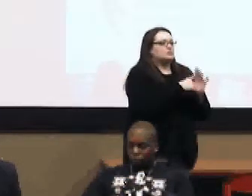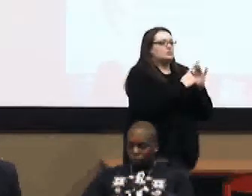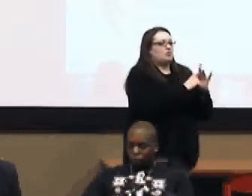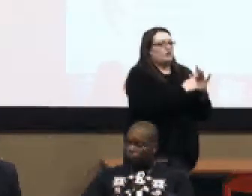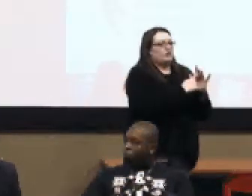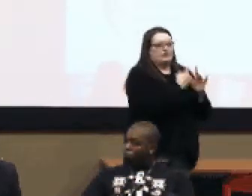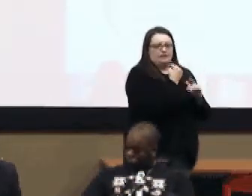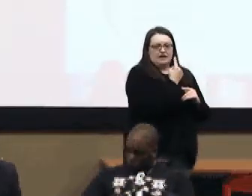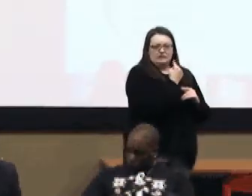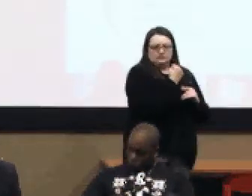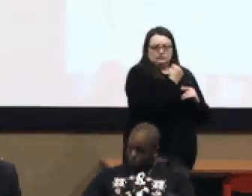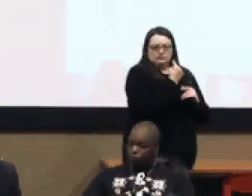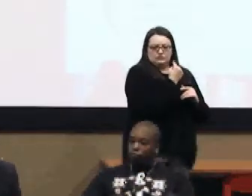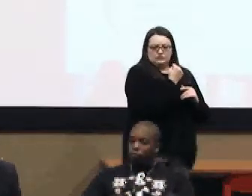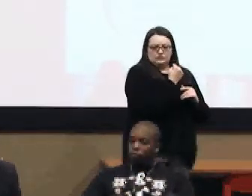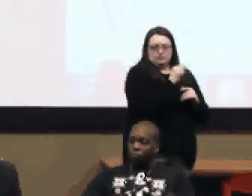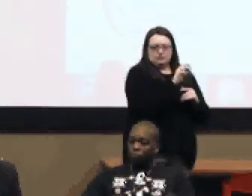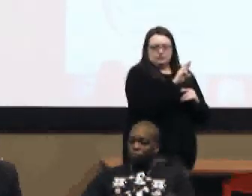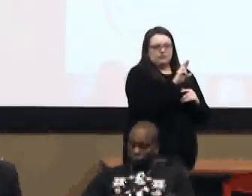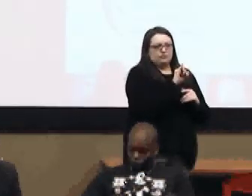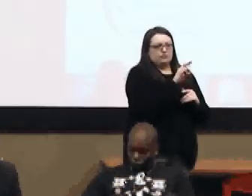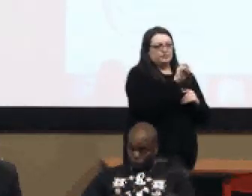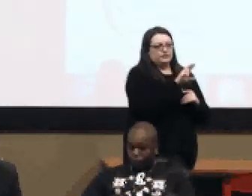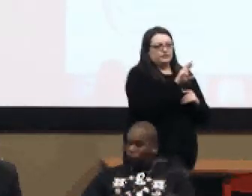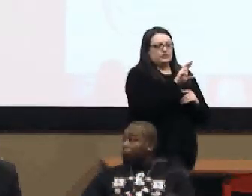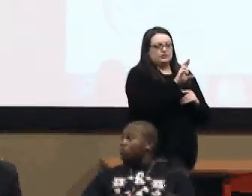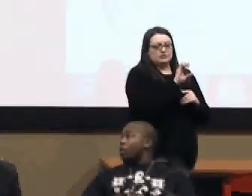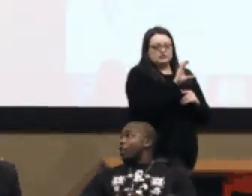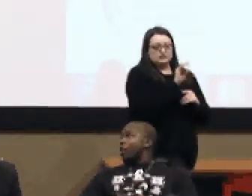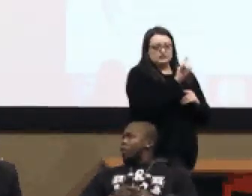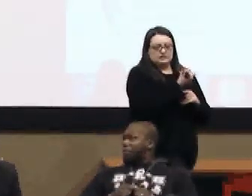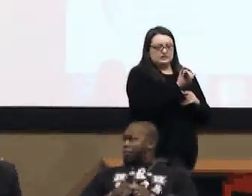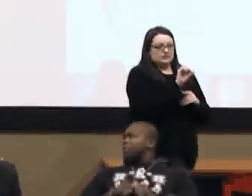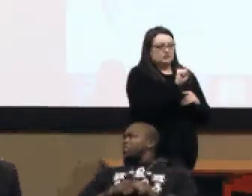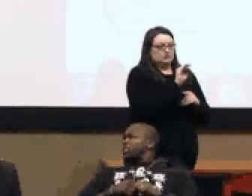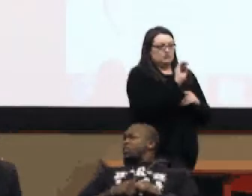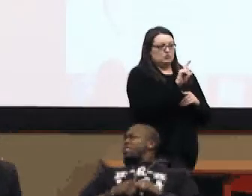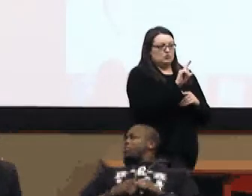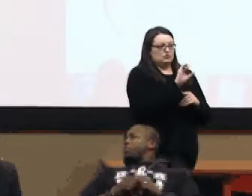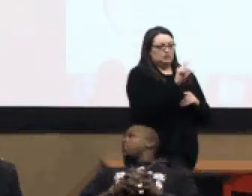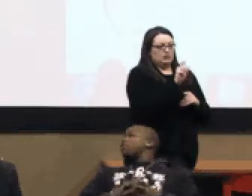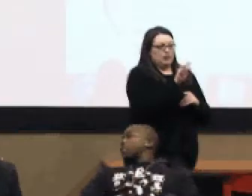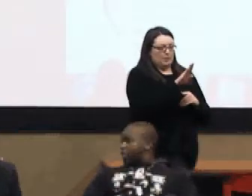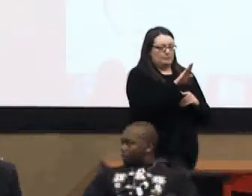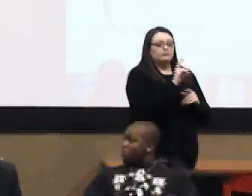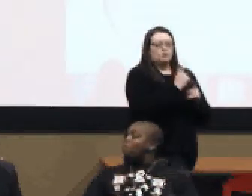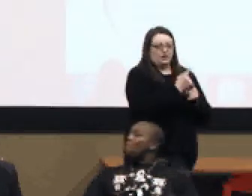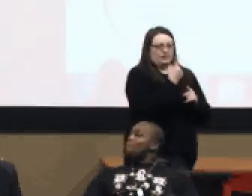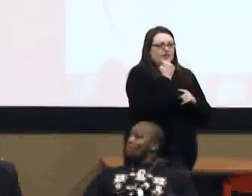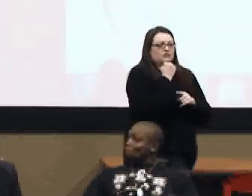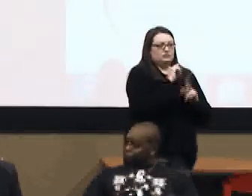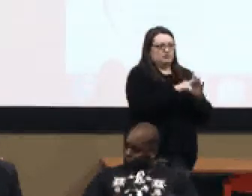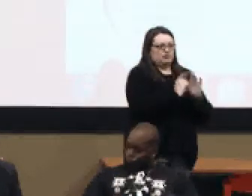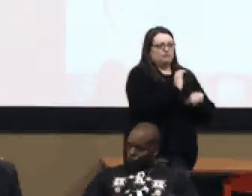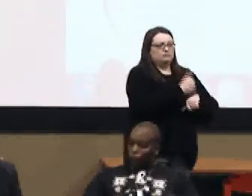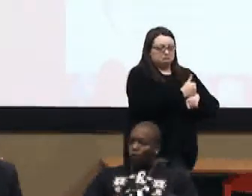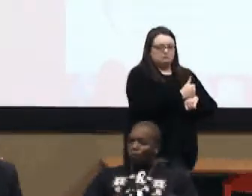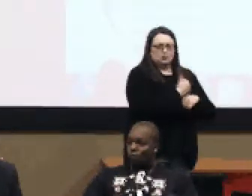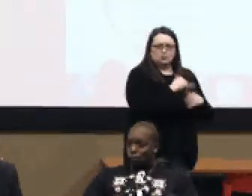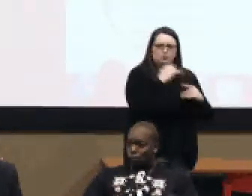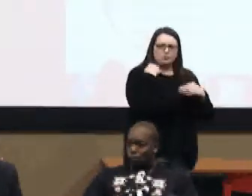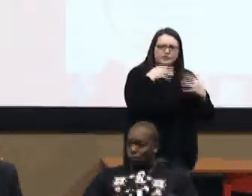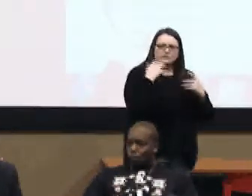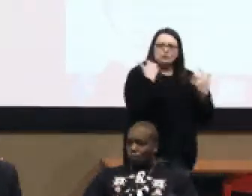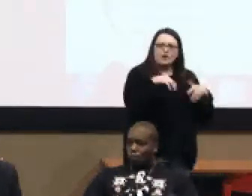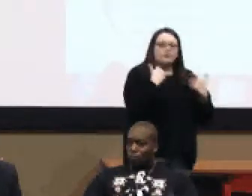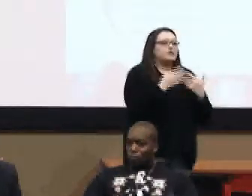year or so ago, River City Social Club. Is that a year ago now? Yeah, River City Social Club, just over a year. Crazy.